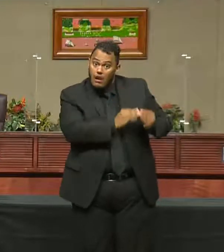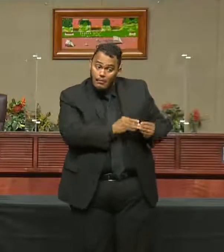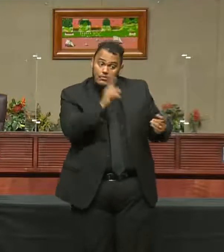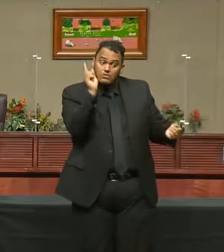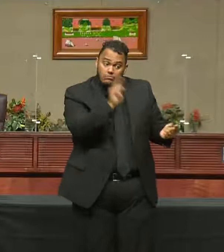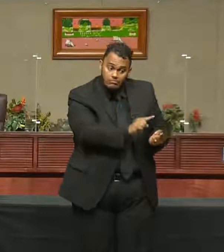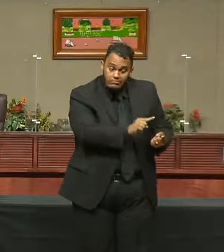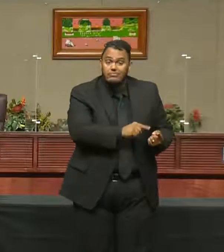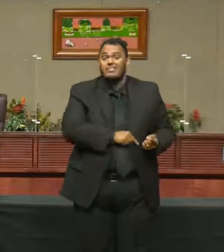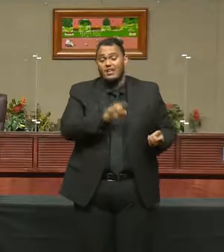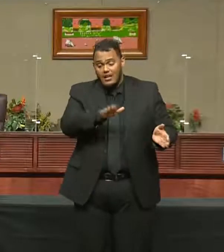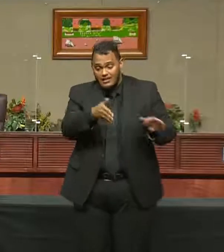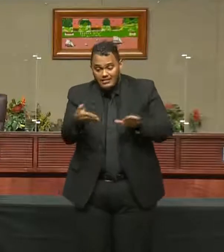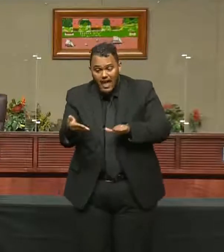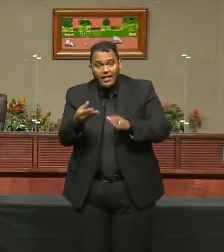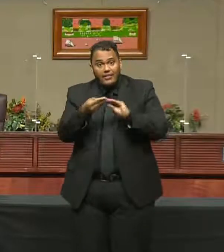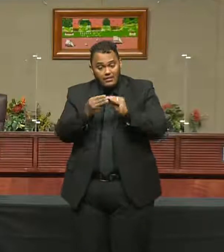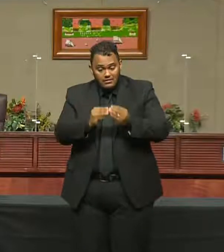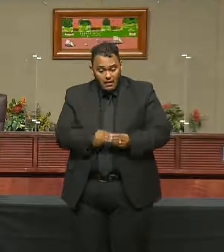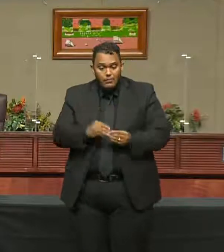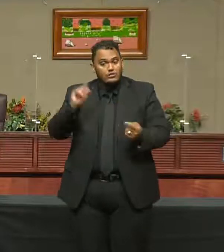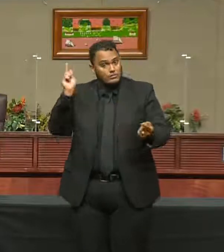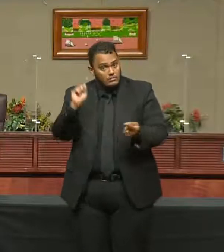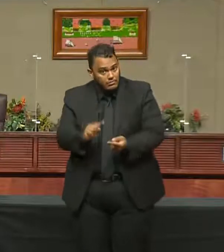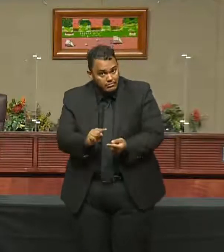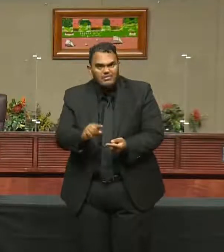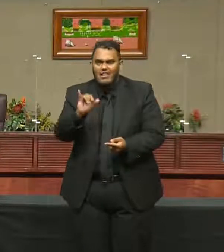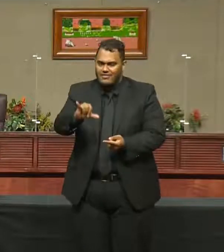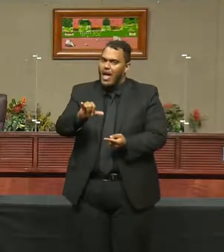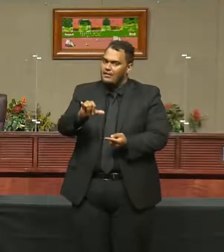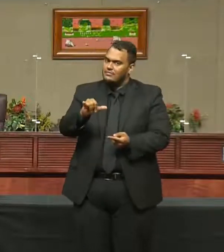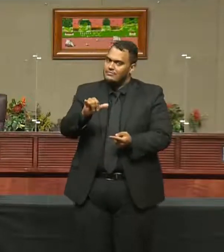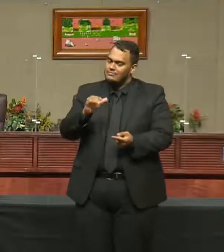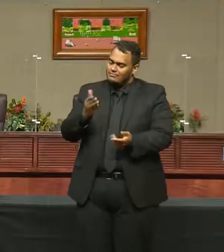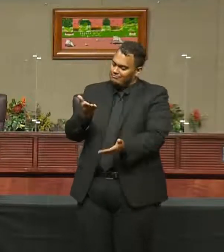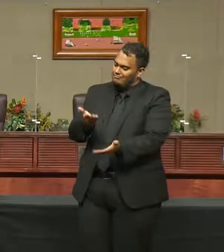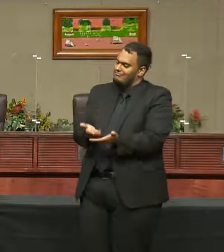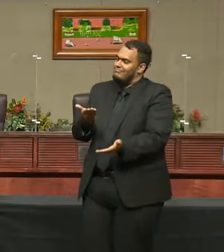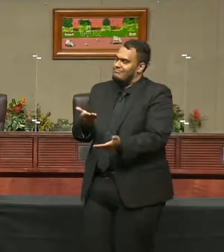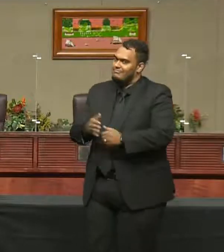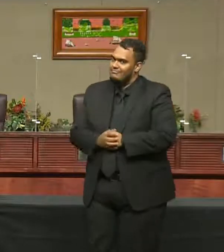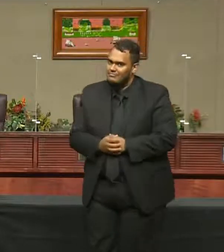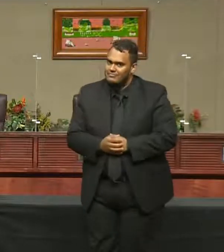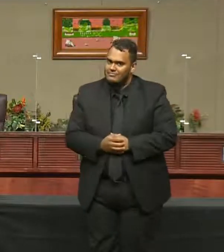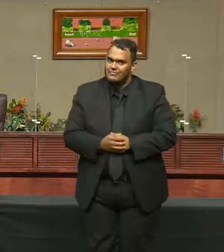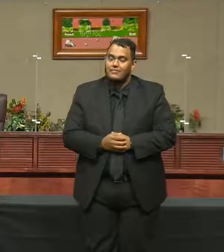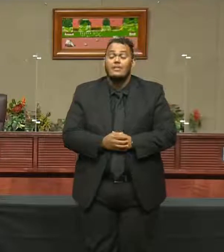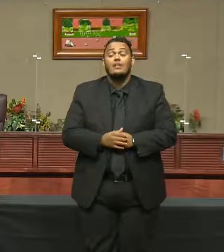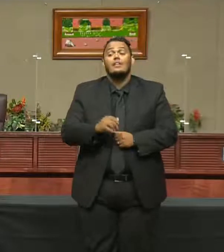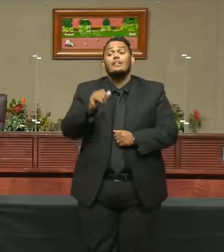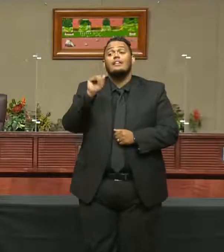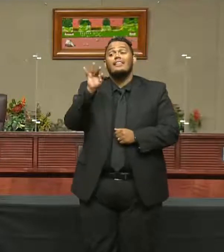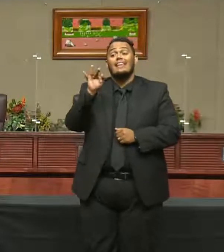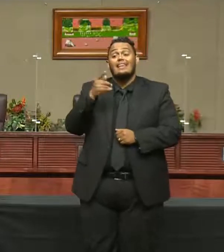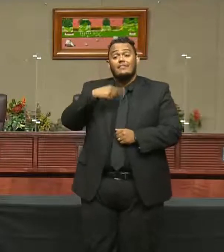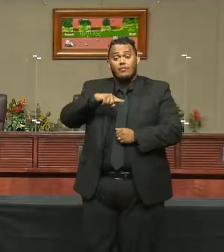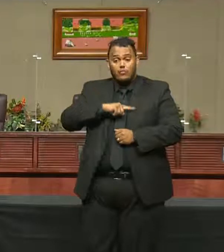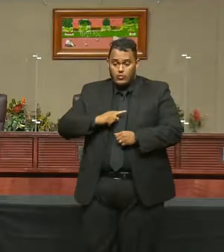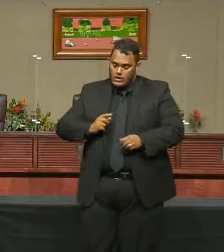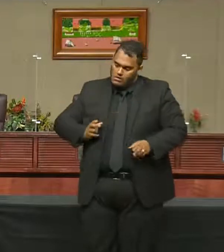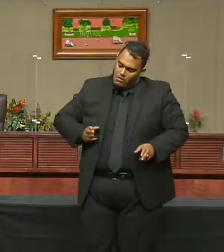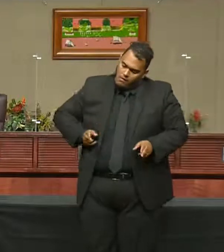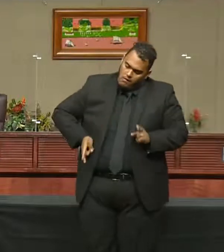number of deaths. So that's the results. I think if we accelerate the pace, we are